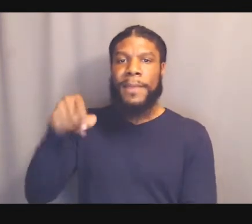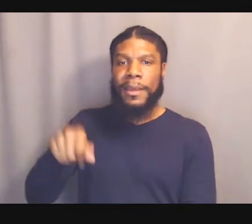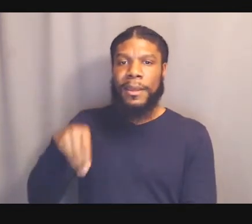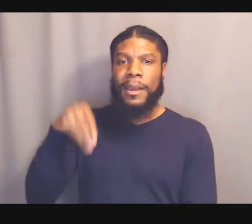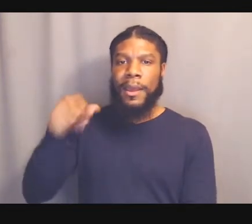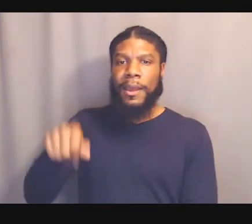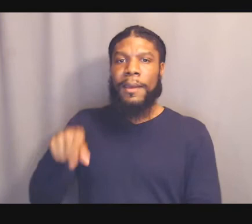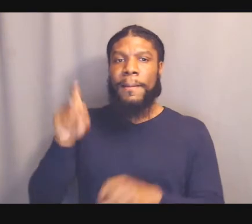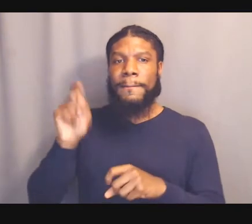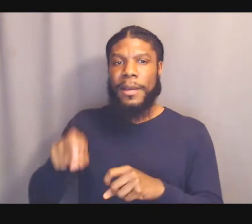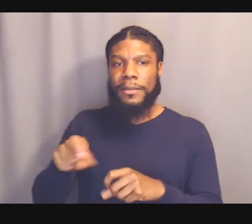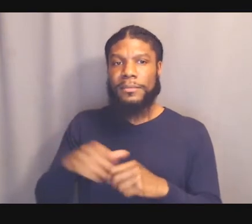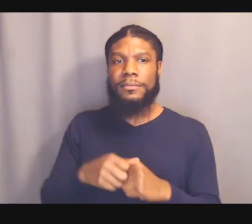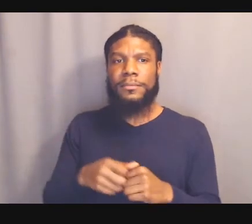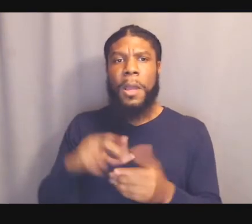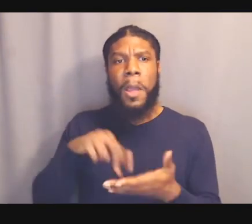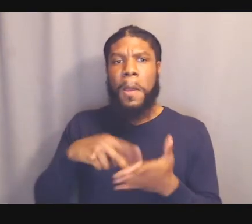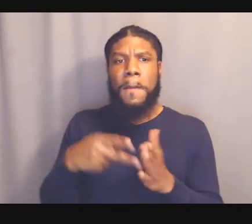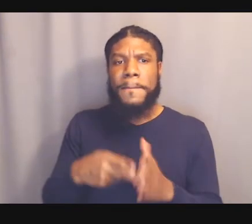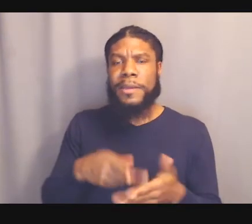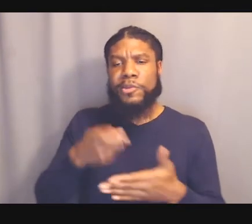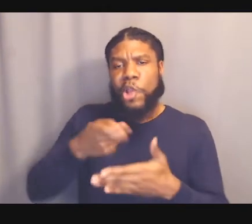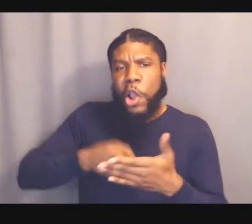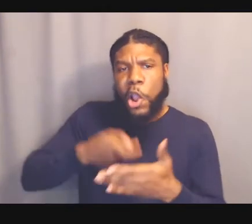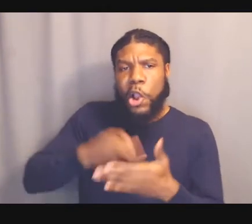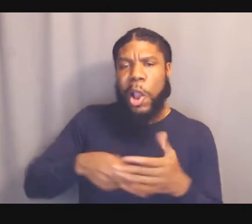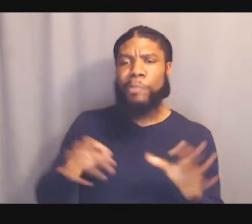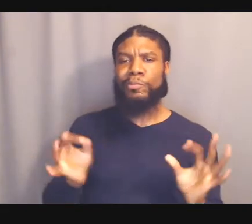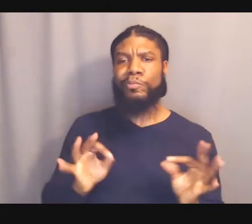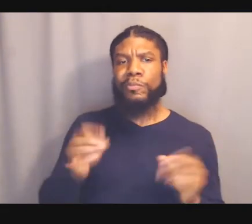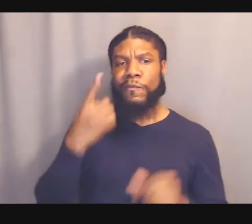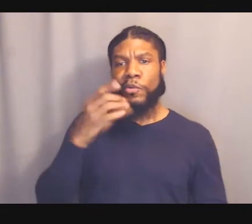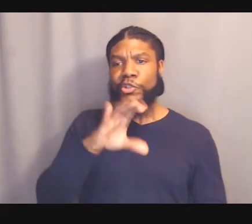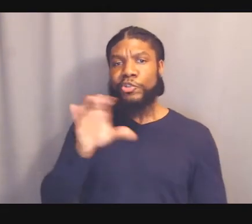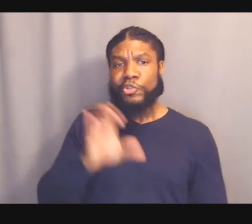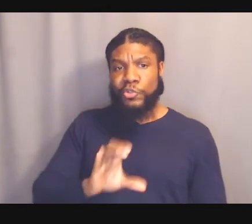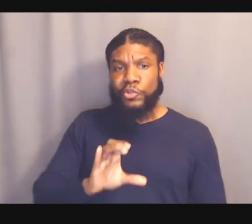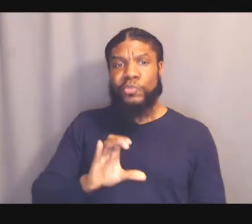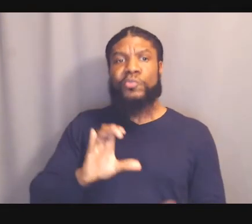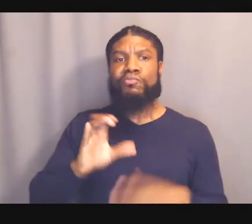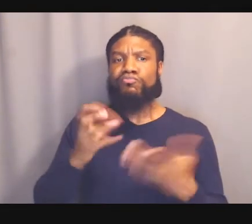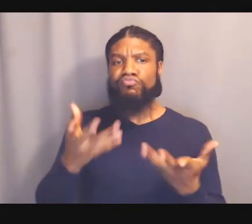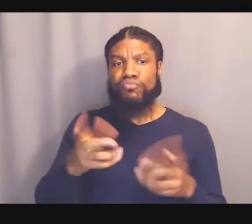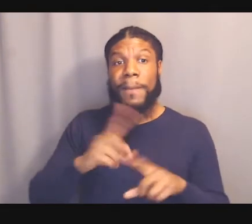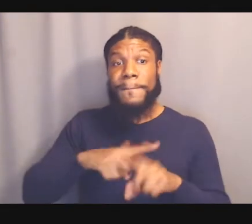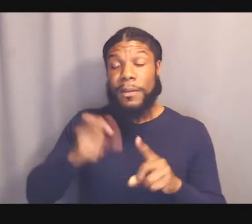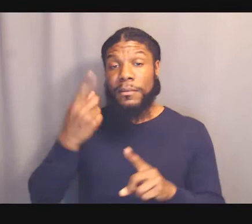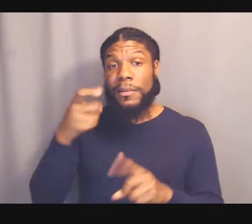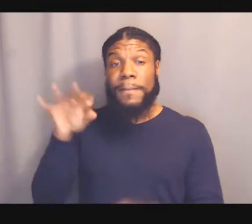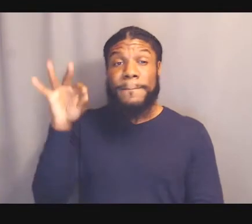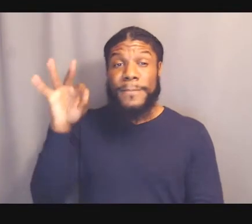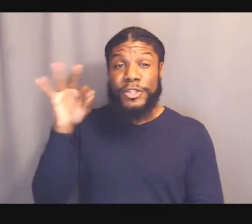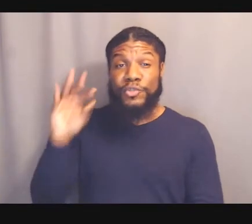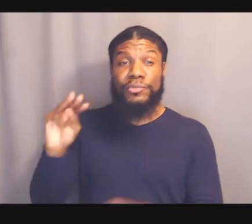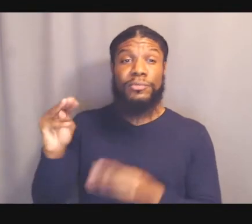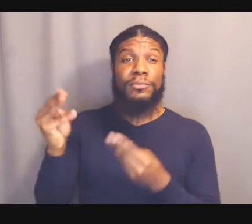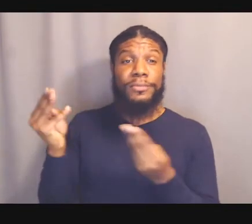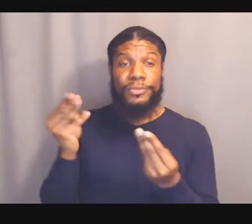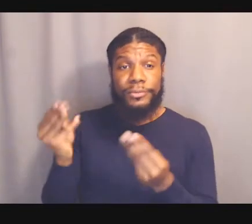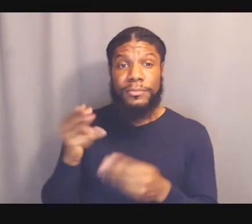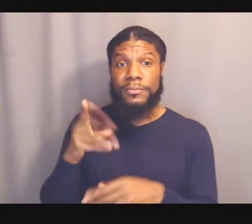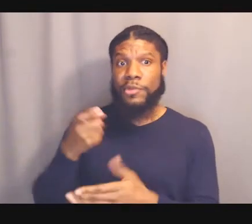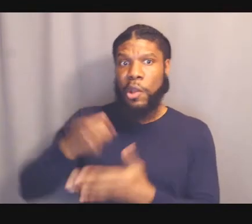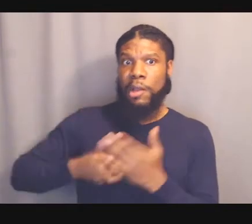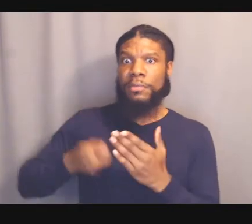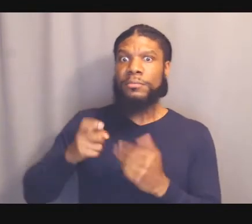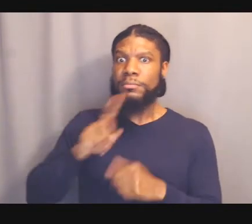that may cost $14 a month. There is cost to ministry. There is cost to us planning for reopening.